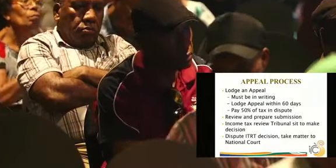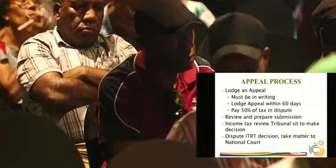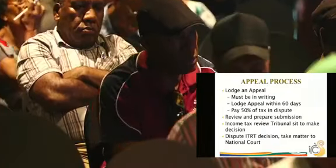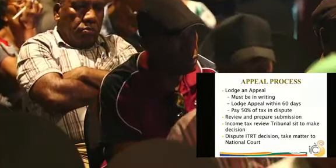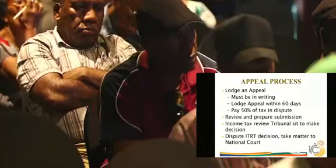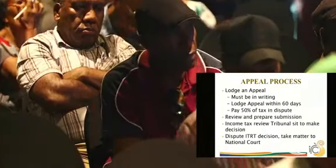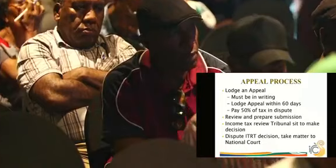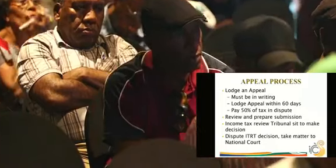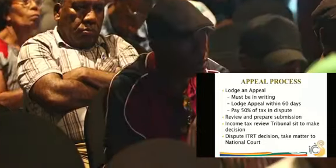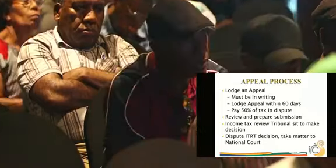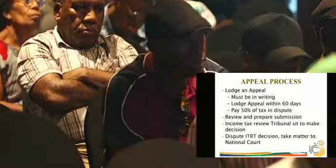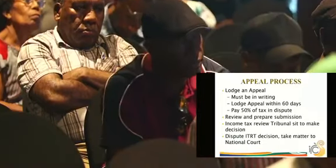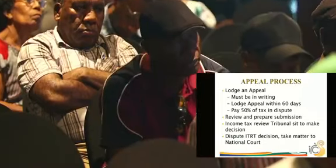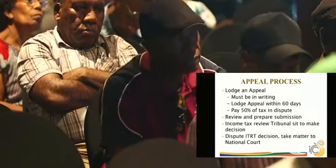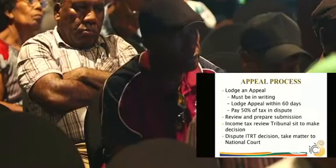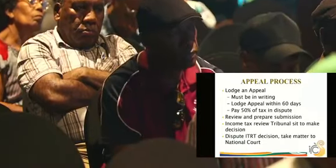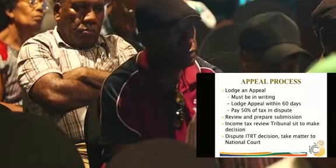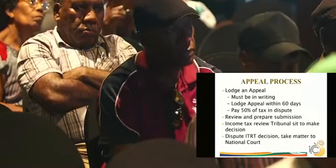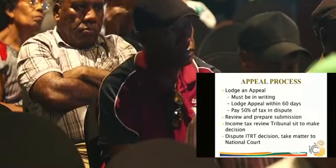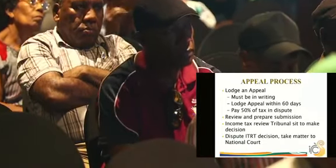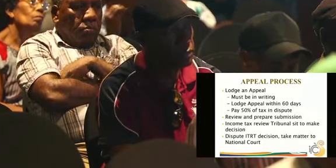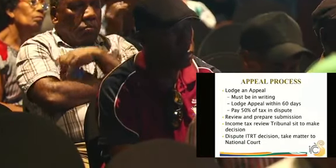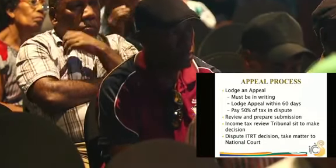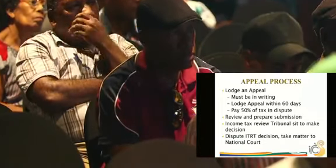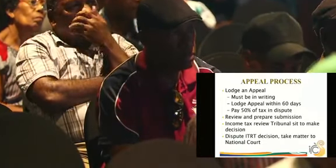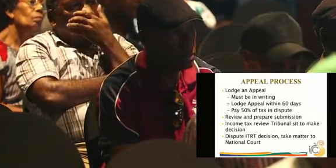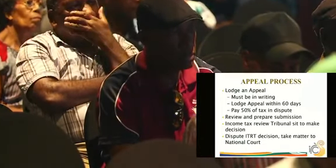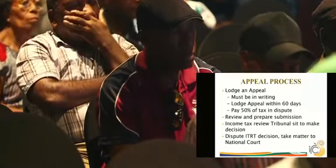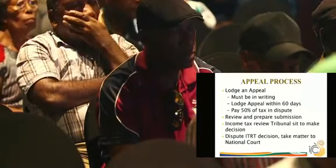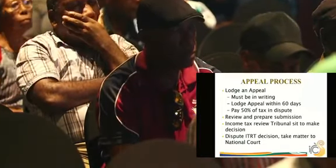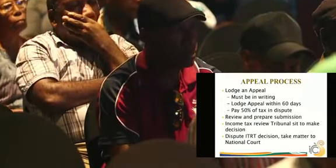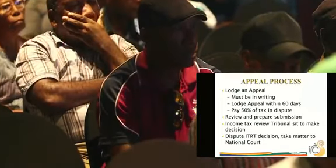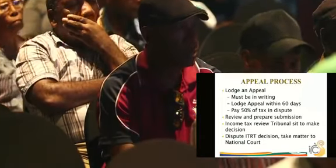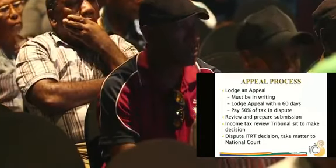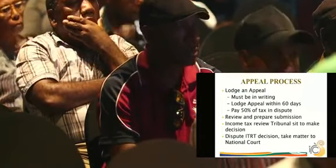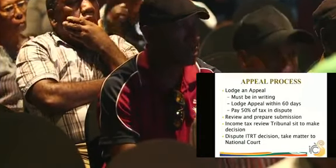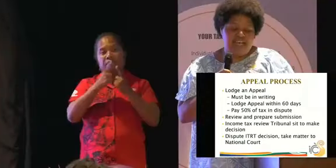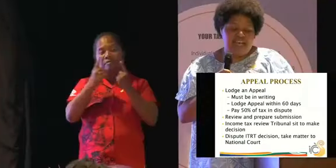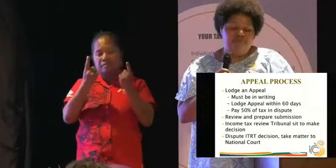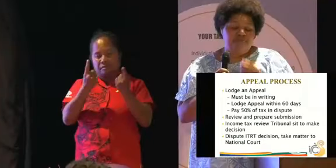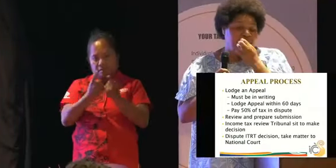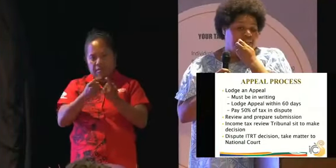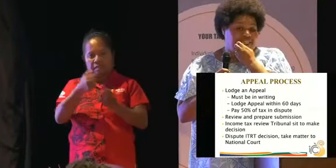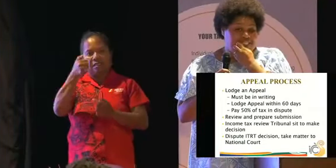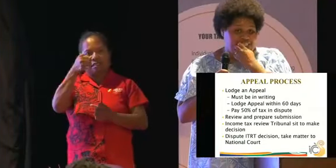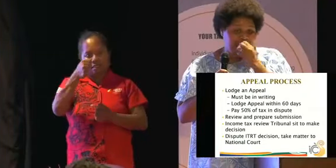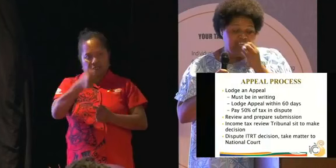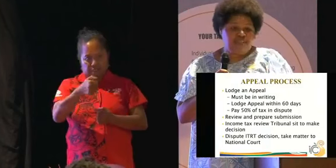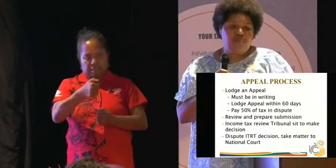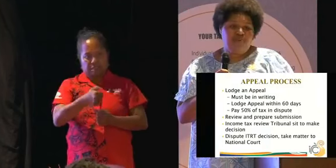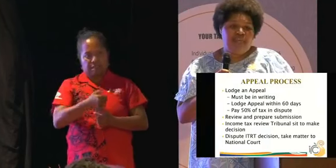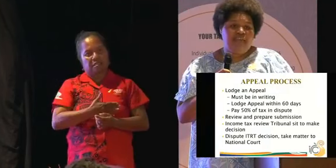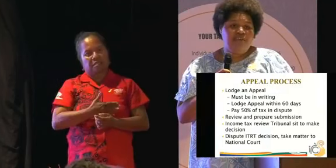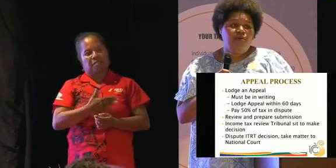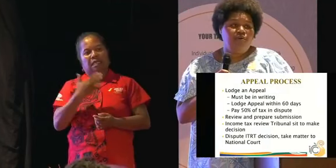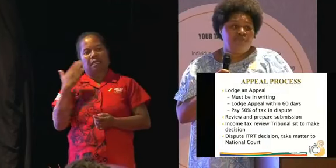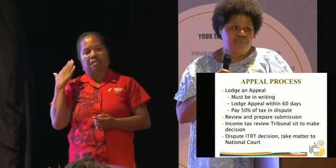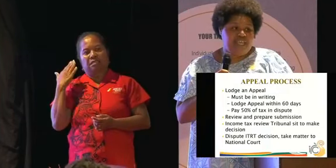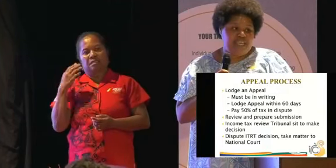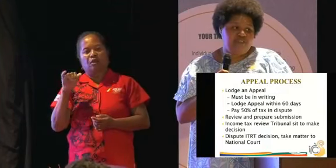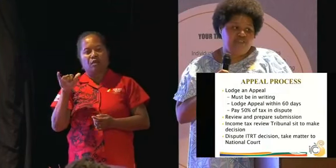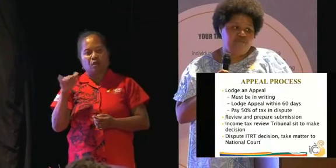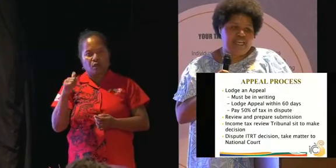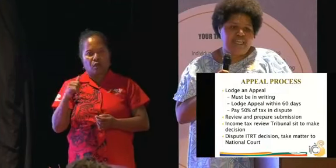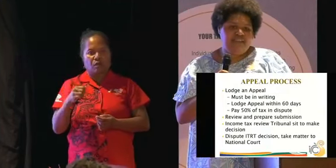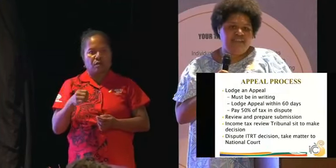when you lodge your return, it is full disclosure of everything. We have 60 days, 6 years to amend it or